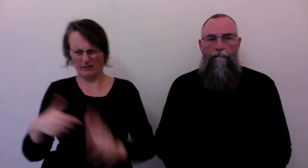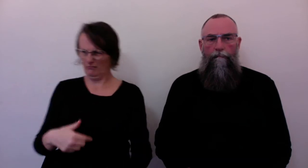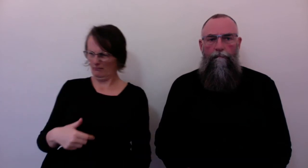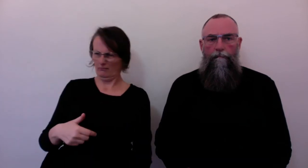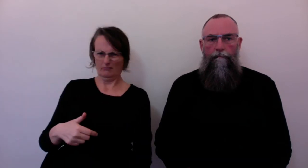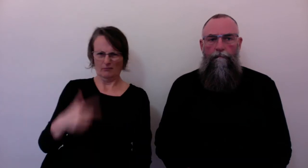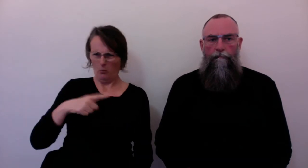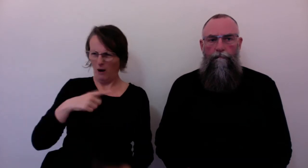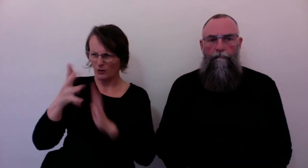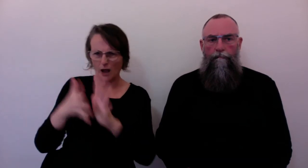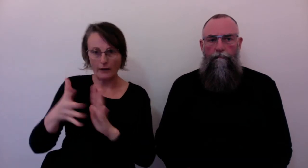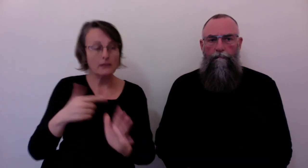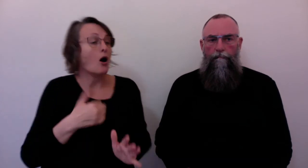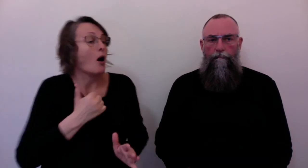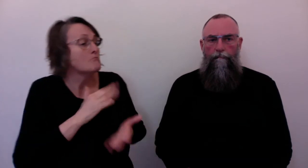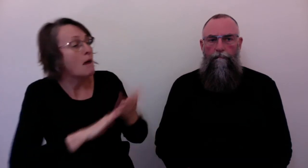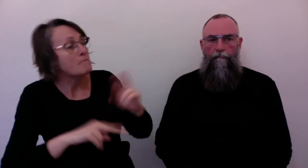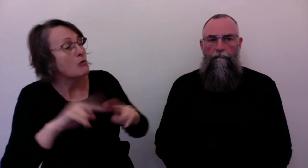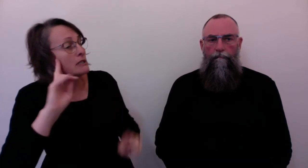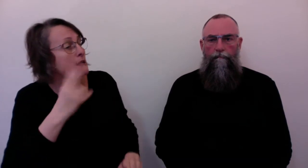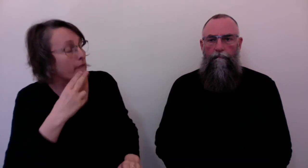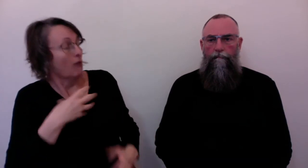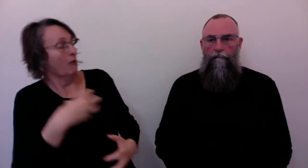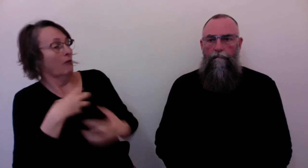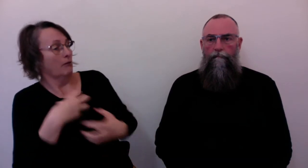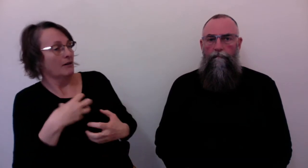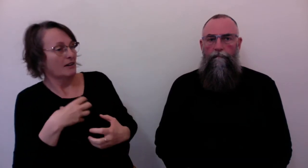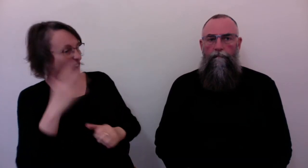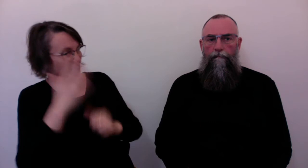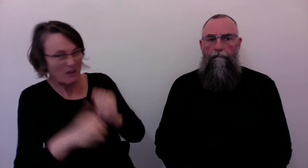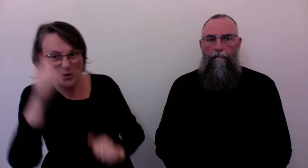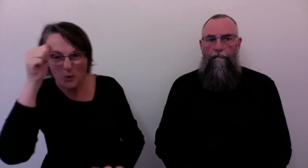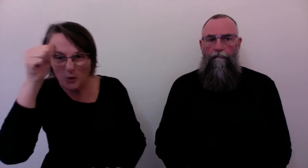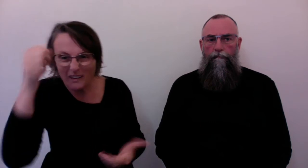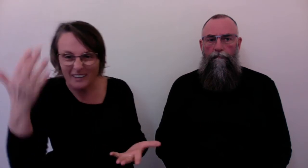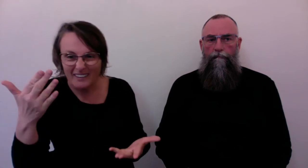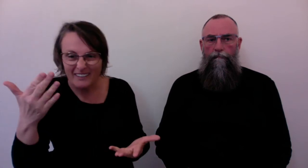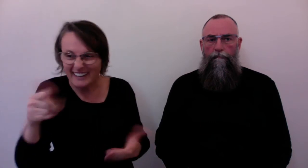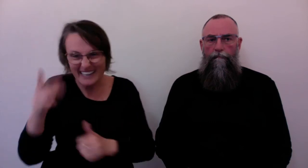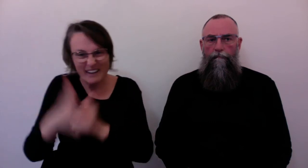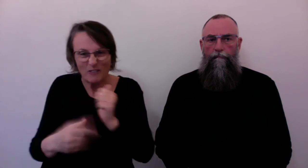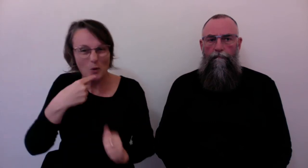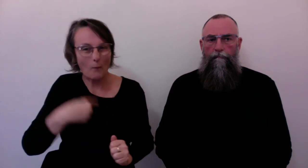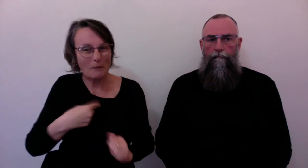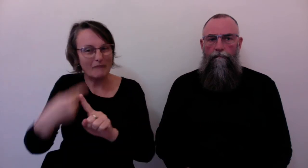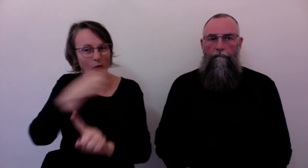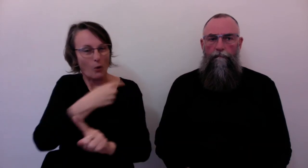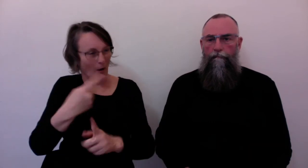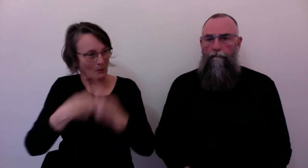for? He goes, my parents are profoundly deaf. And like, most people would come up and be like, I got disabled parents, but he kind of left it out, and we became friends first. And then he told